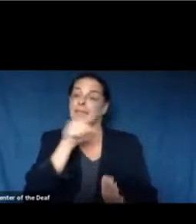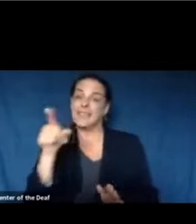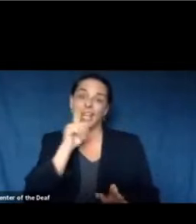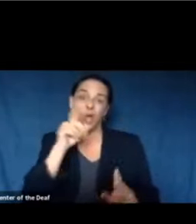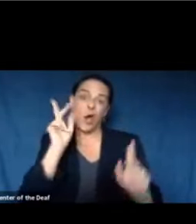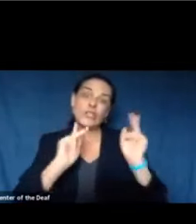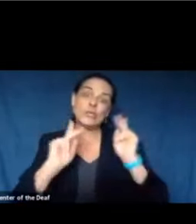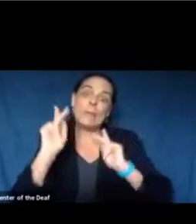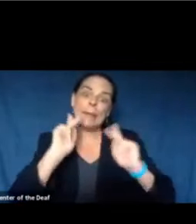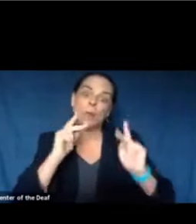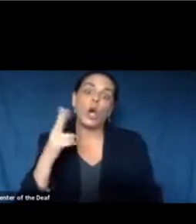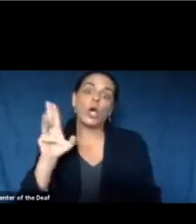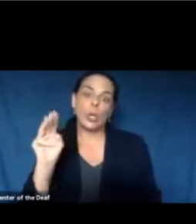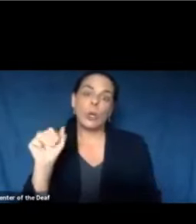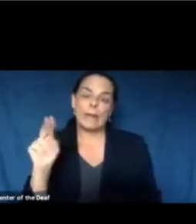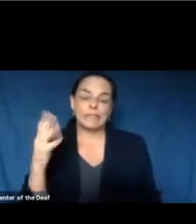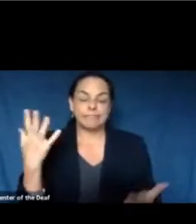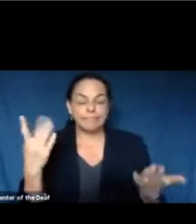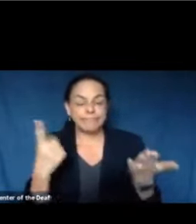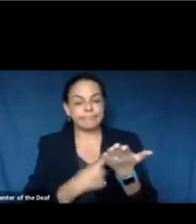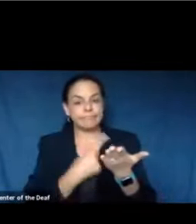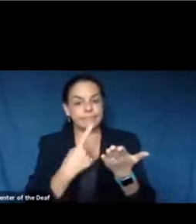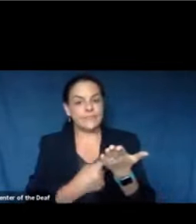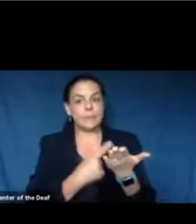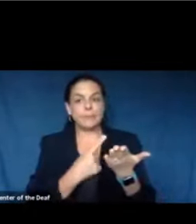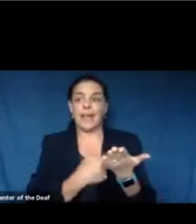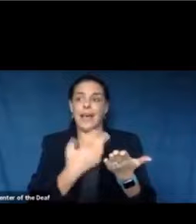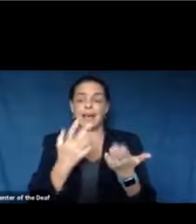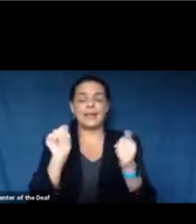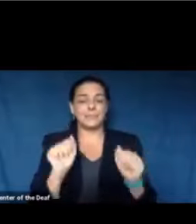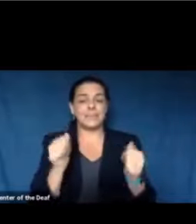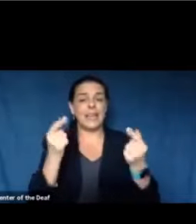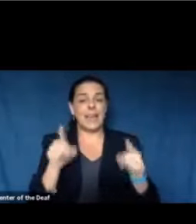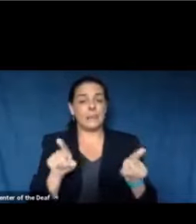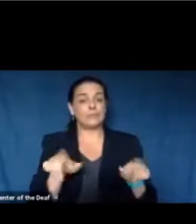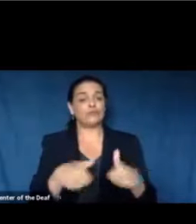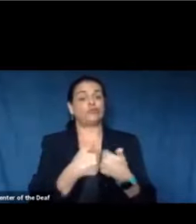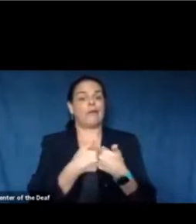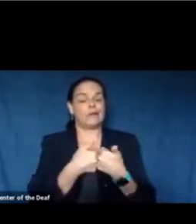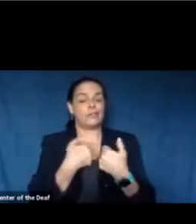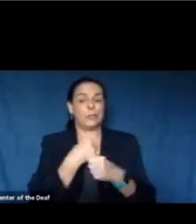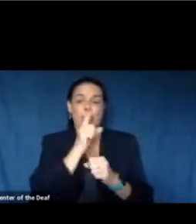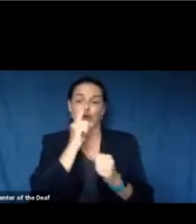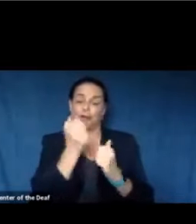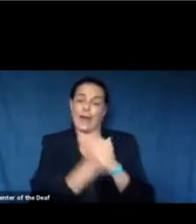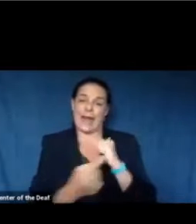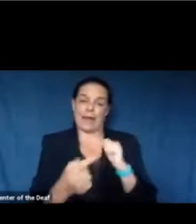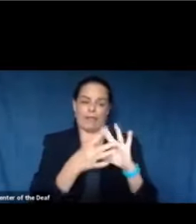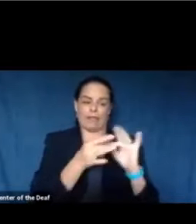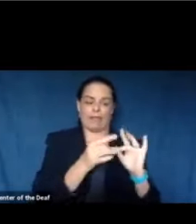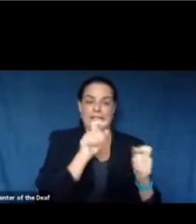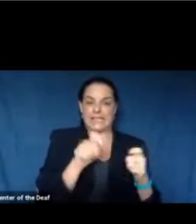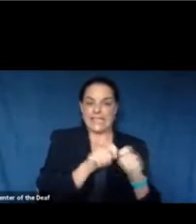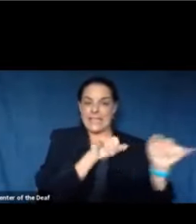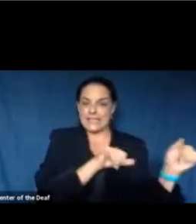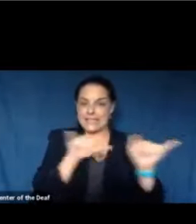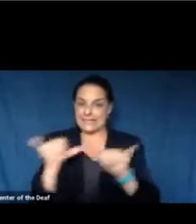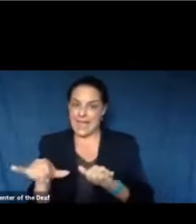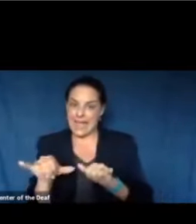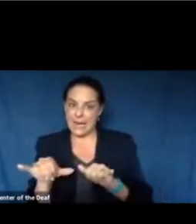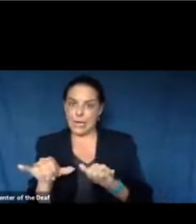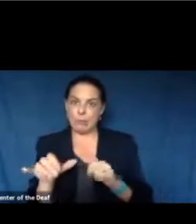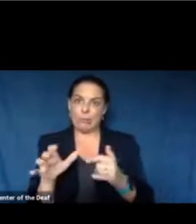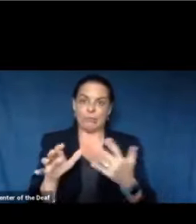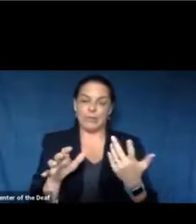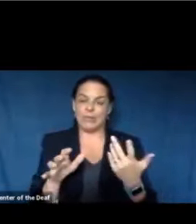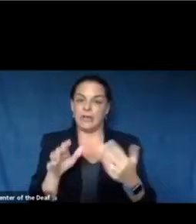and sometimes there can be challenges with making sure everybody's saying the things the exact same way, the exact